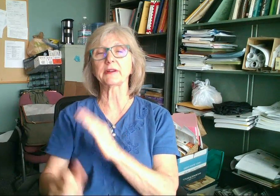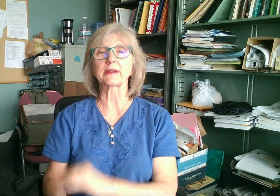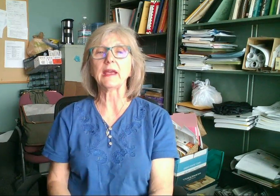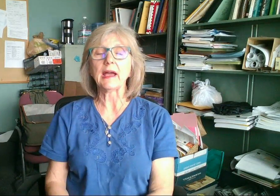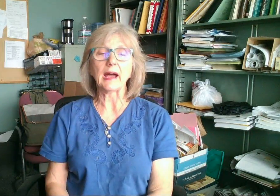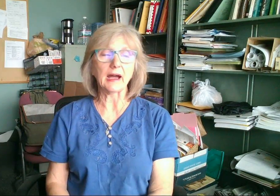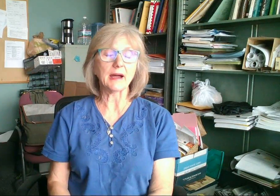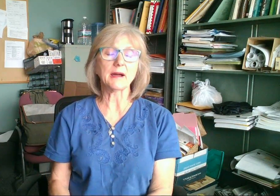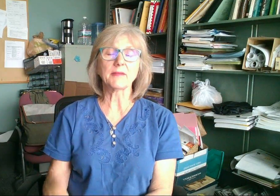expert